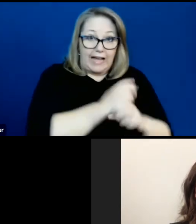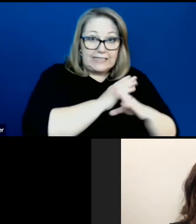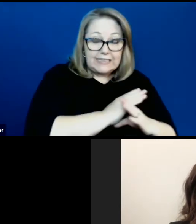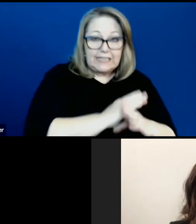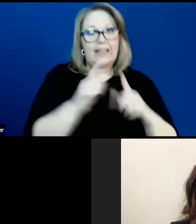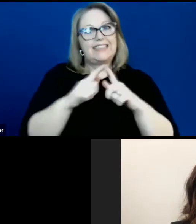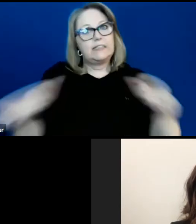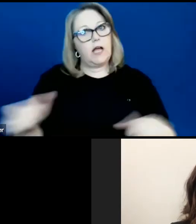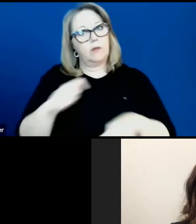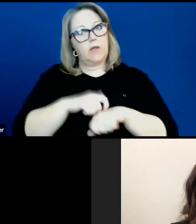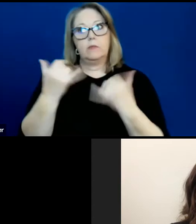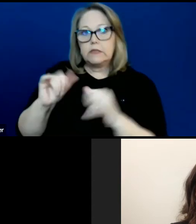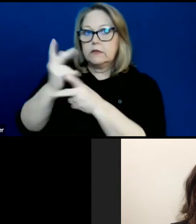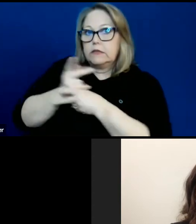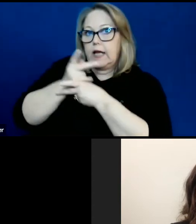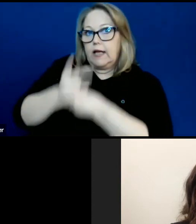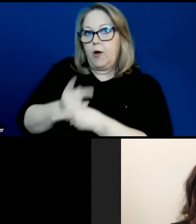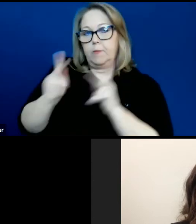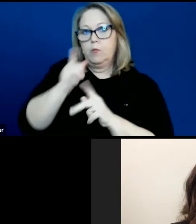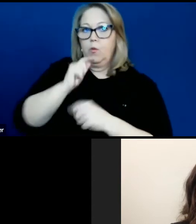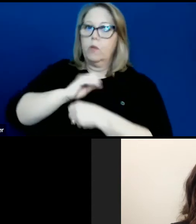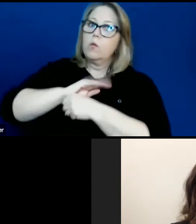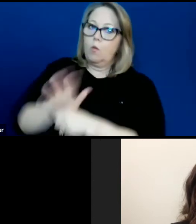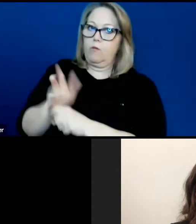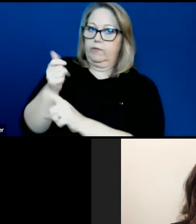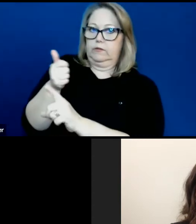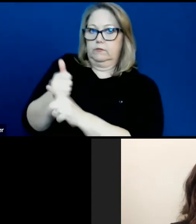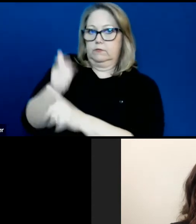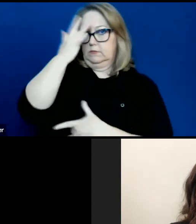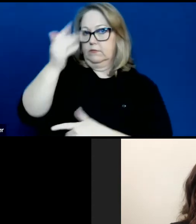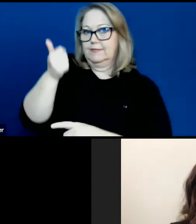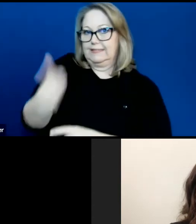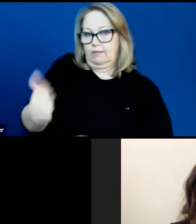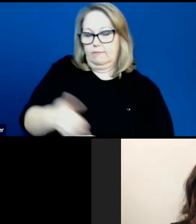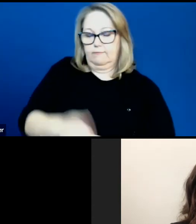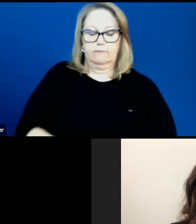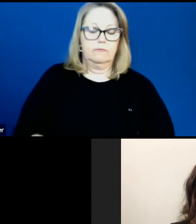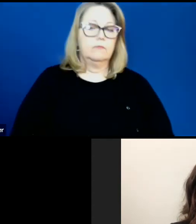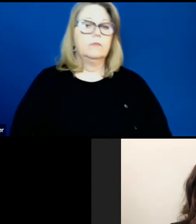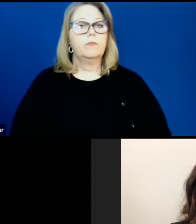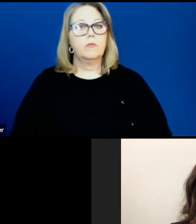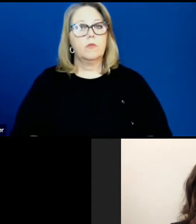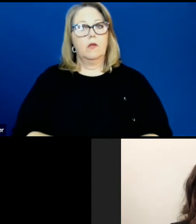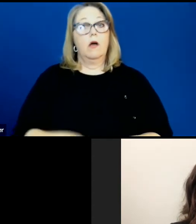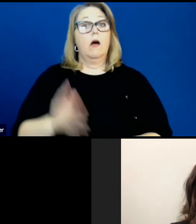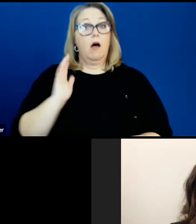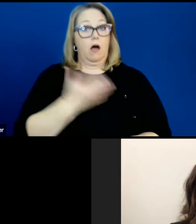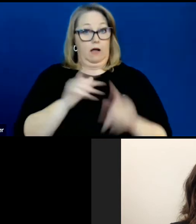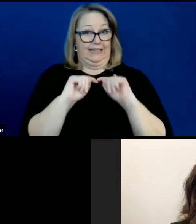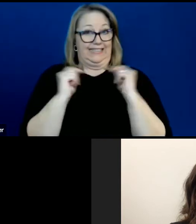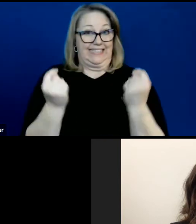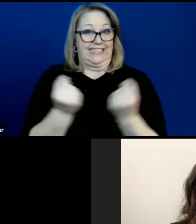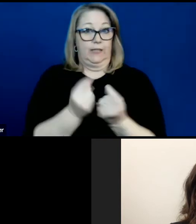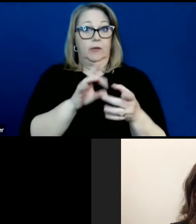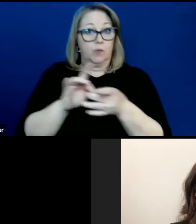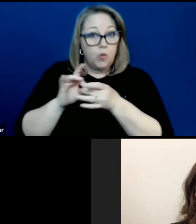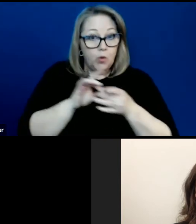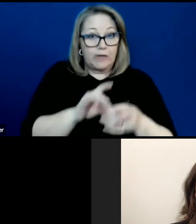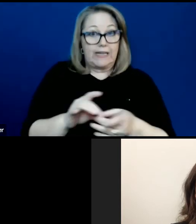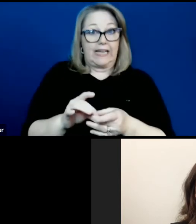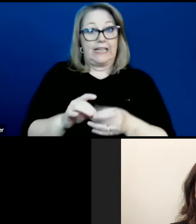team of folks who you've seen with me discussing the vaccination rollout are part of our state team that helps coordinate testing, data